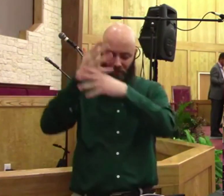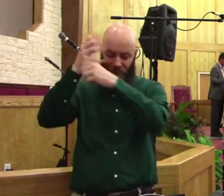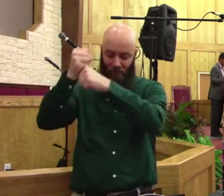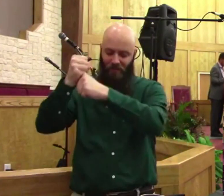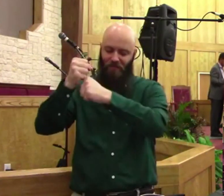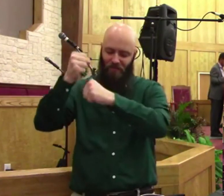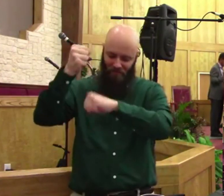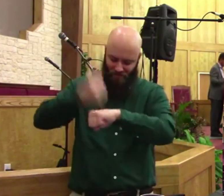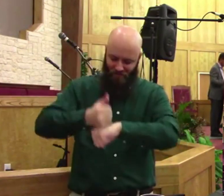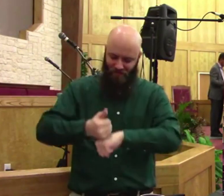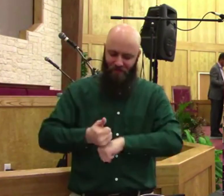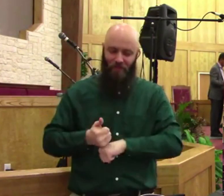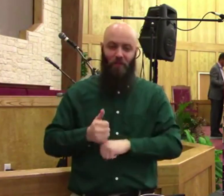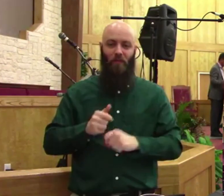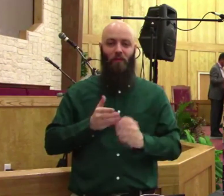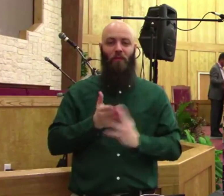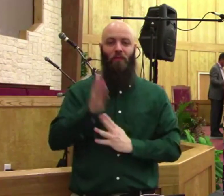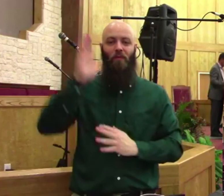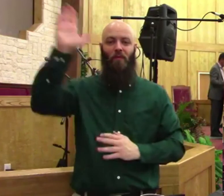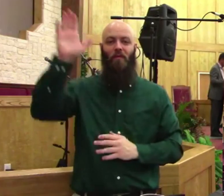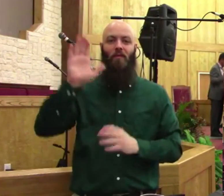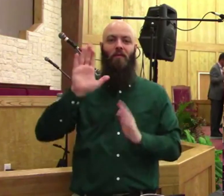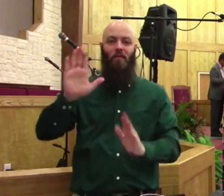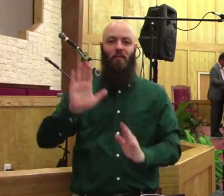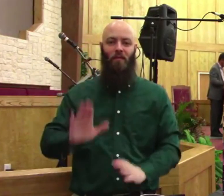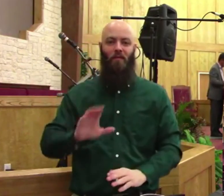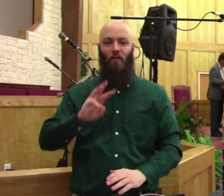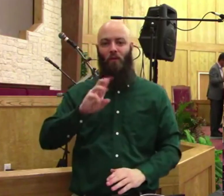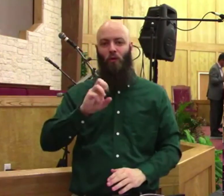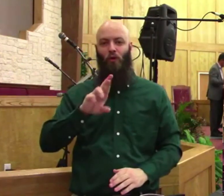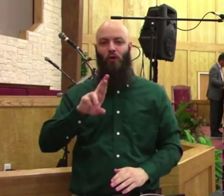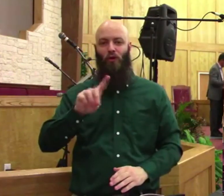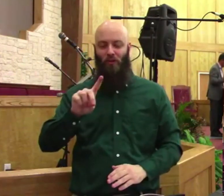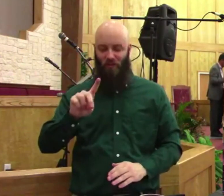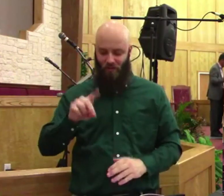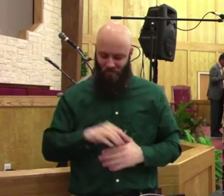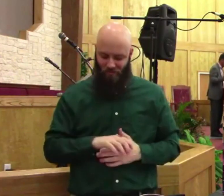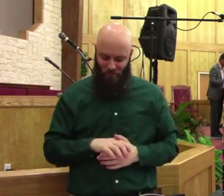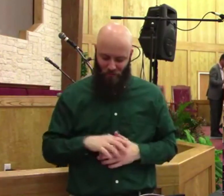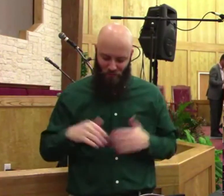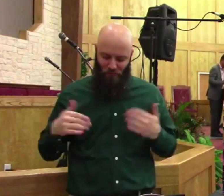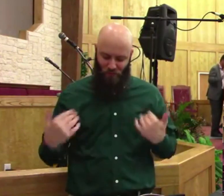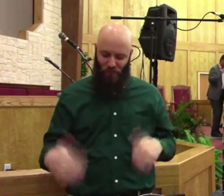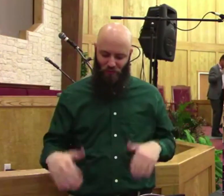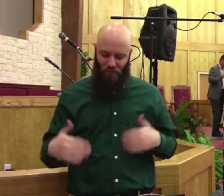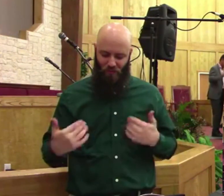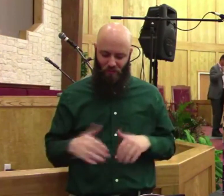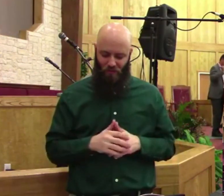Can he say?